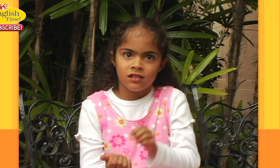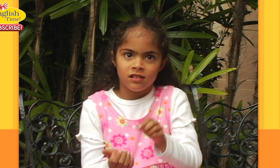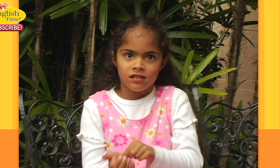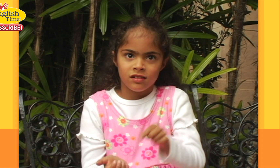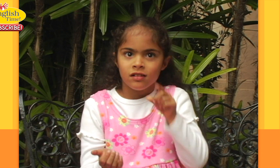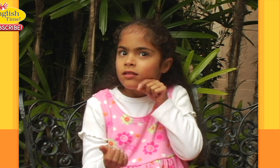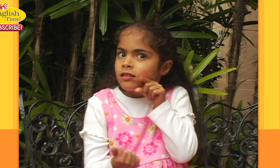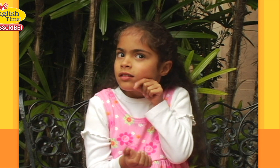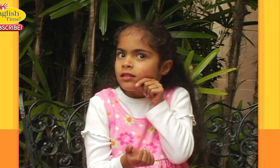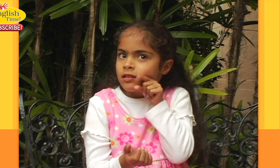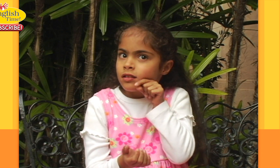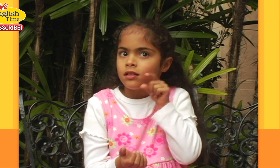Chicken.